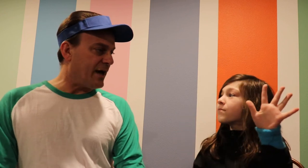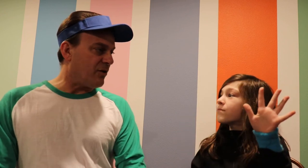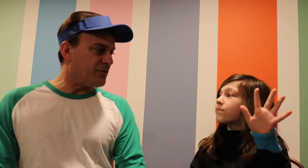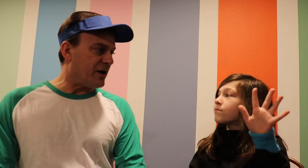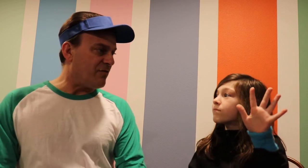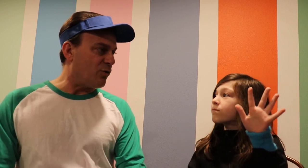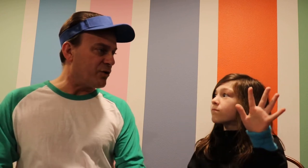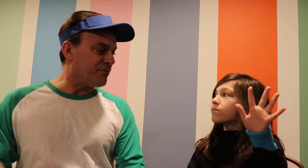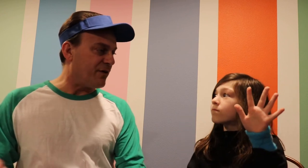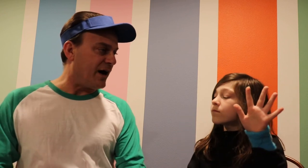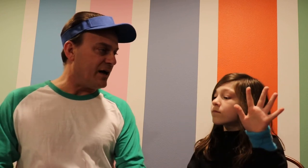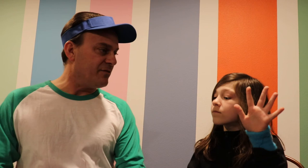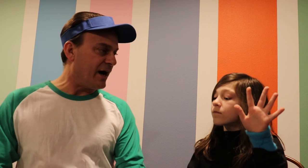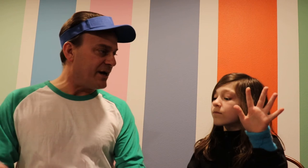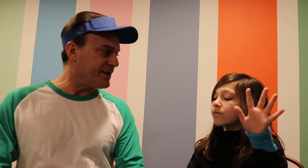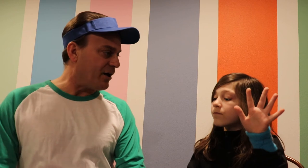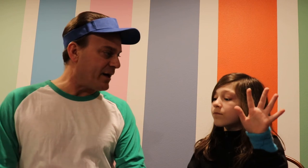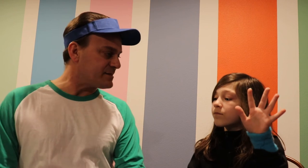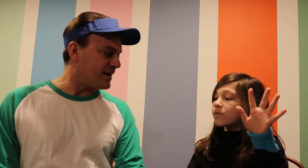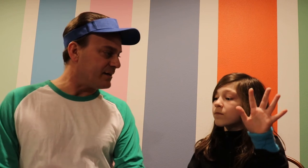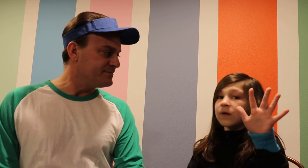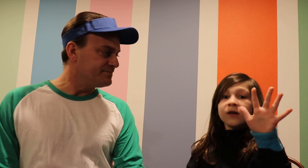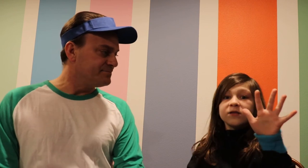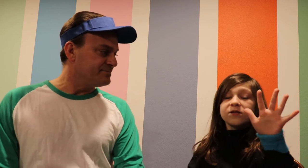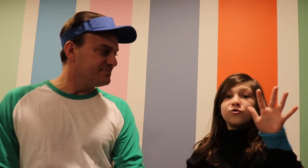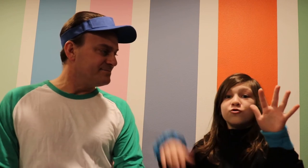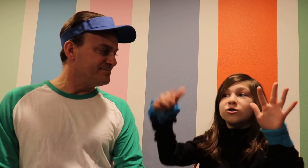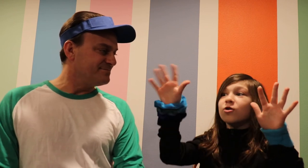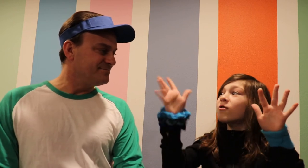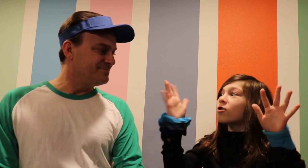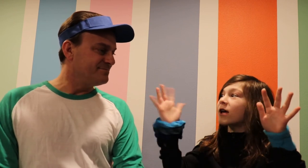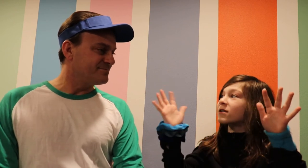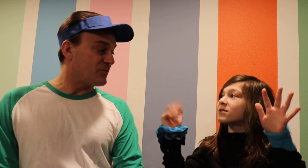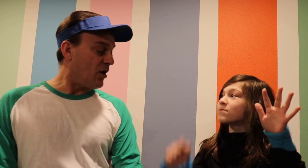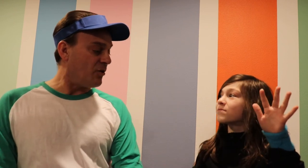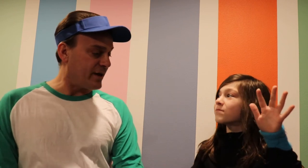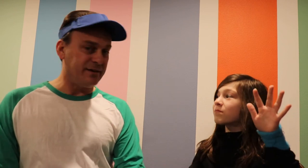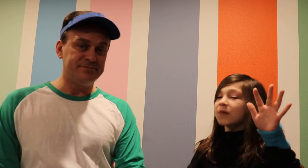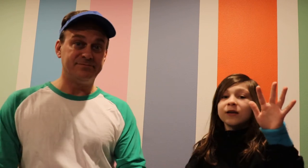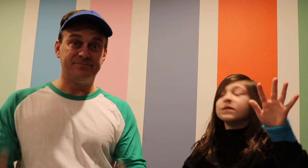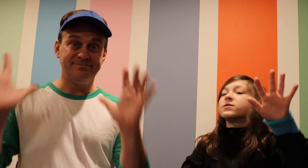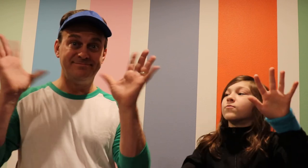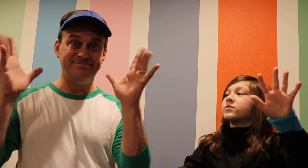If you have more than 5, how do you count past that? You use your other hand. Oh, okay. So